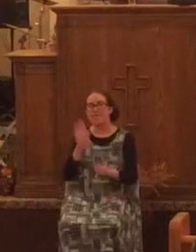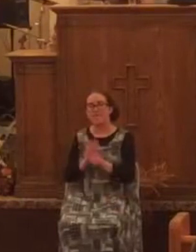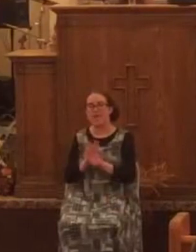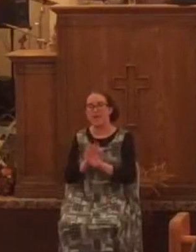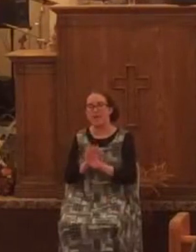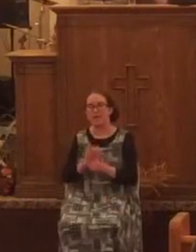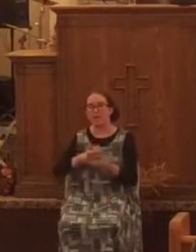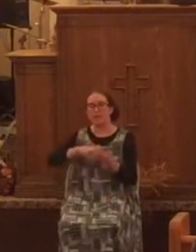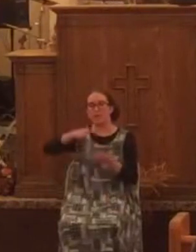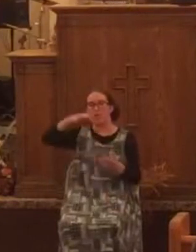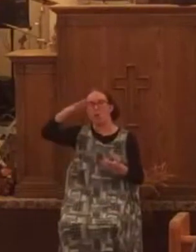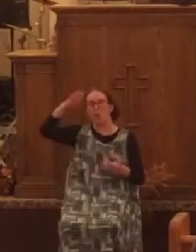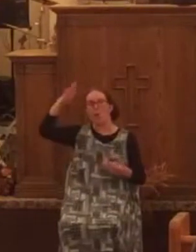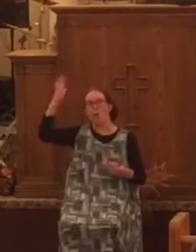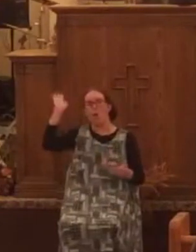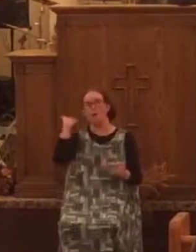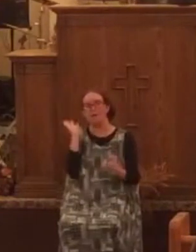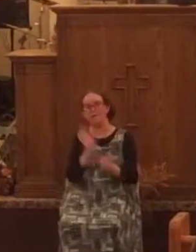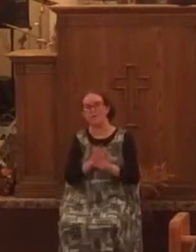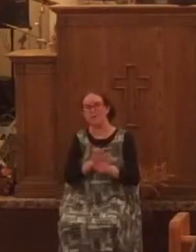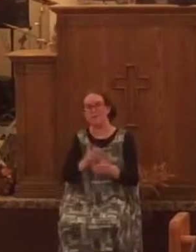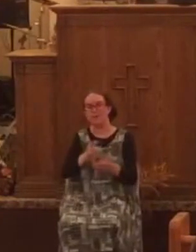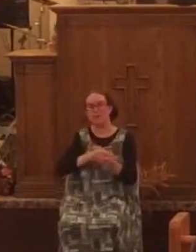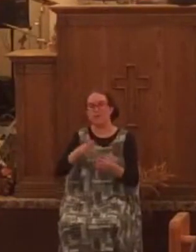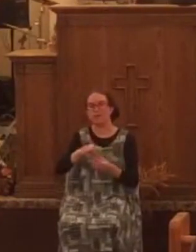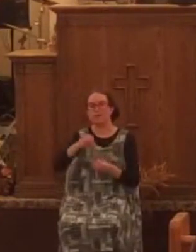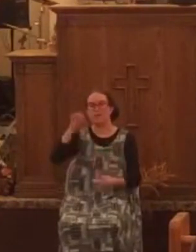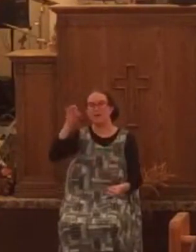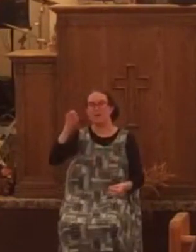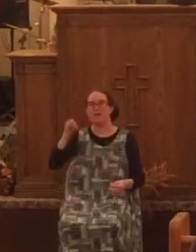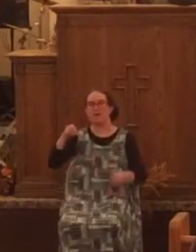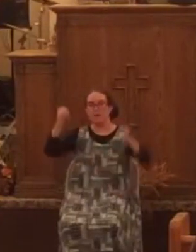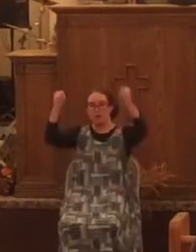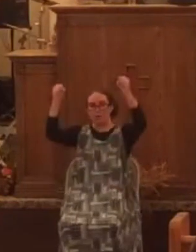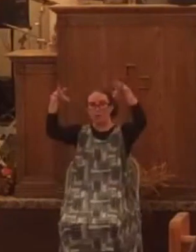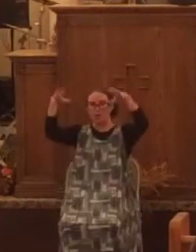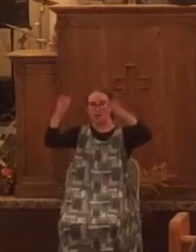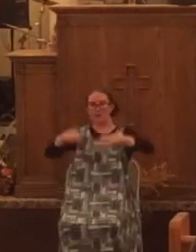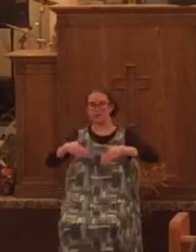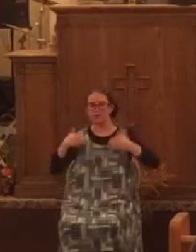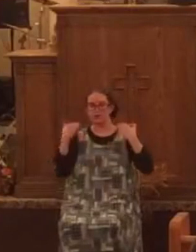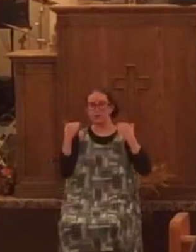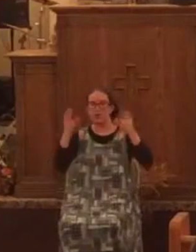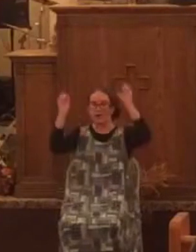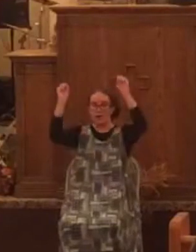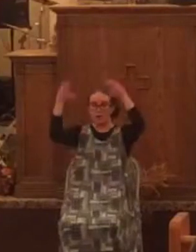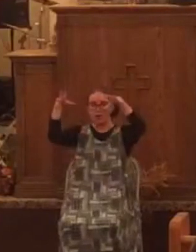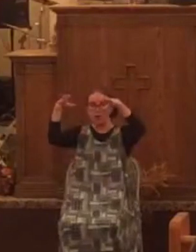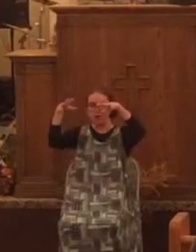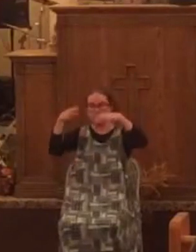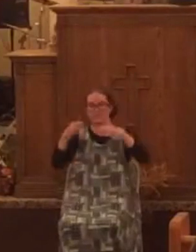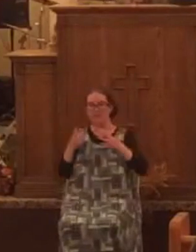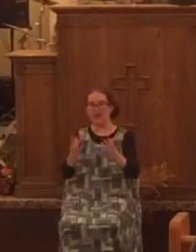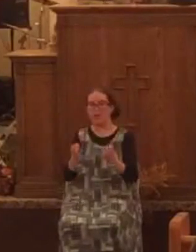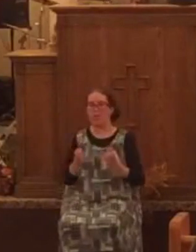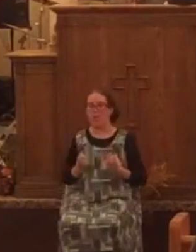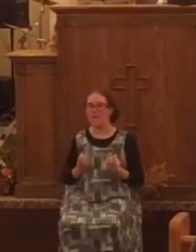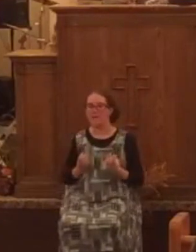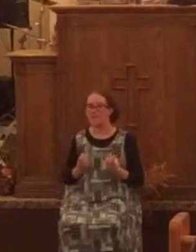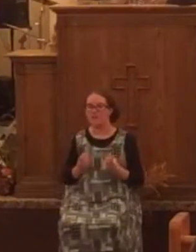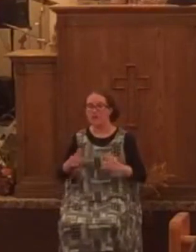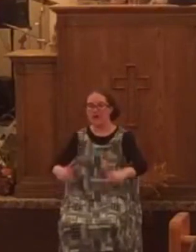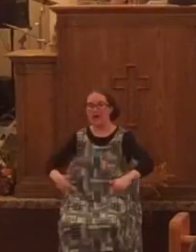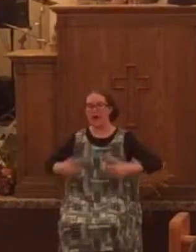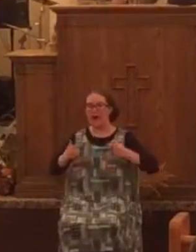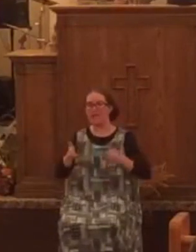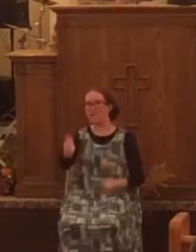filled with the glorious infilling of the Holy Ghost, amen, lose that joy and lose that desire, amen, to